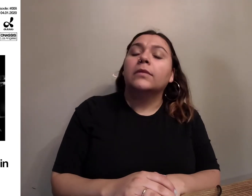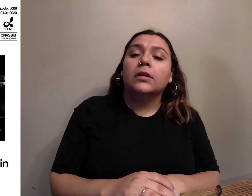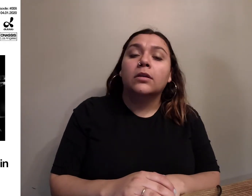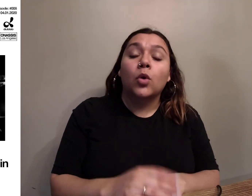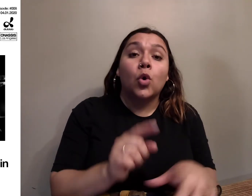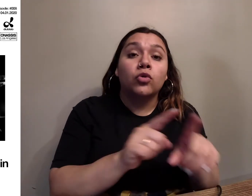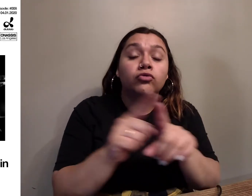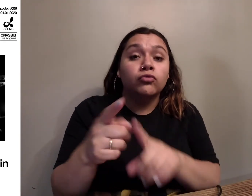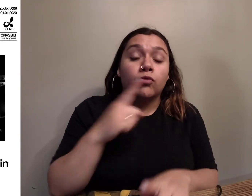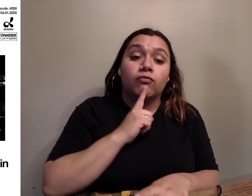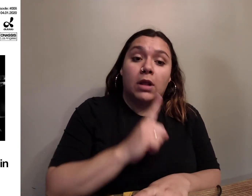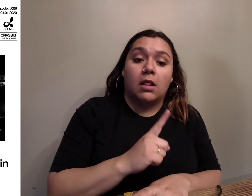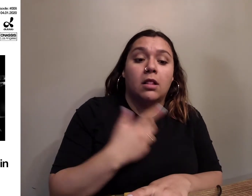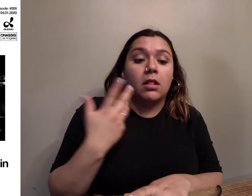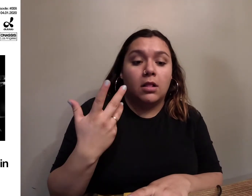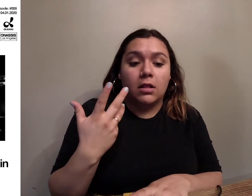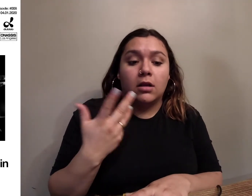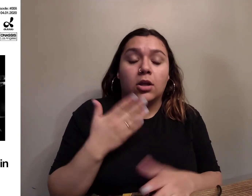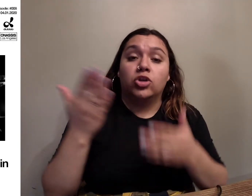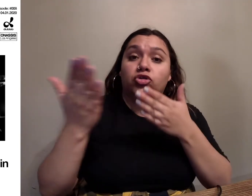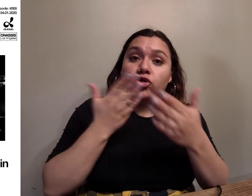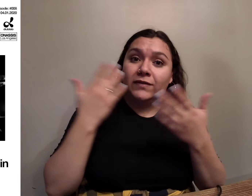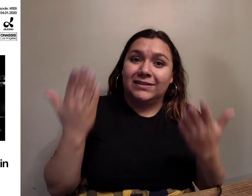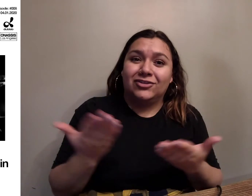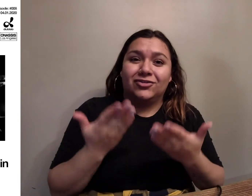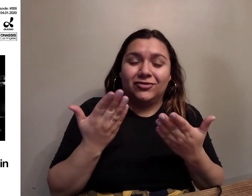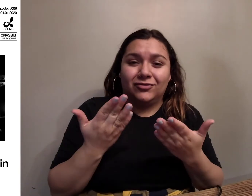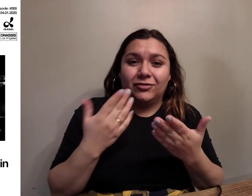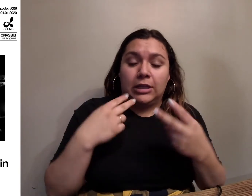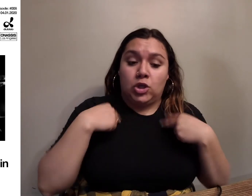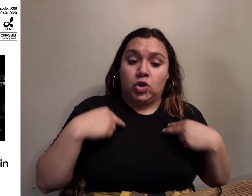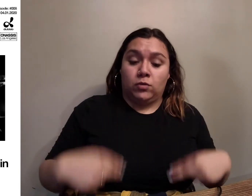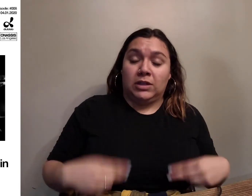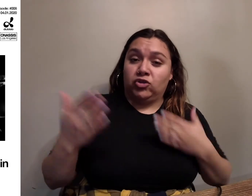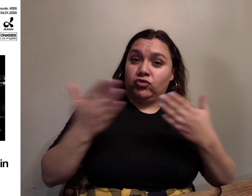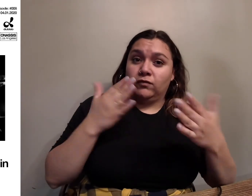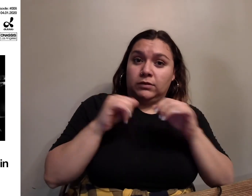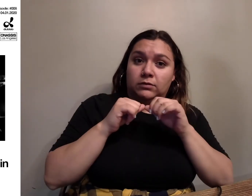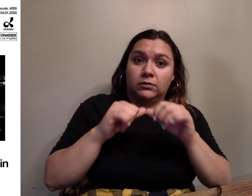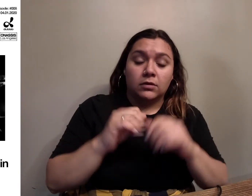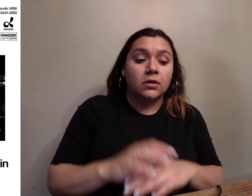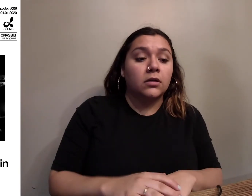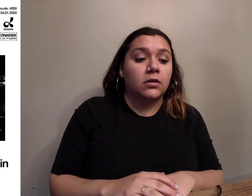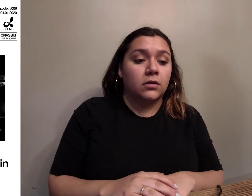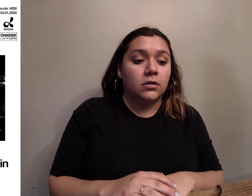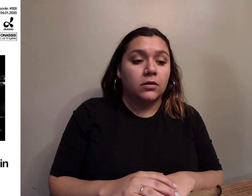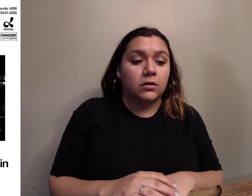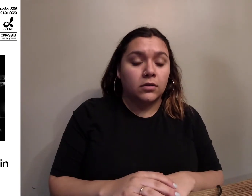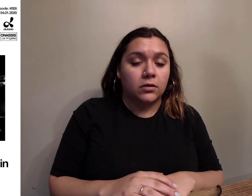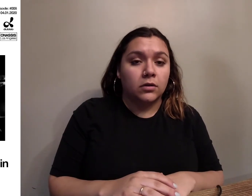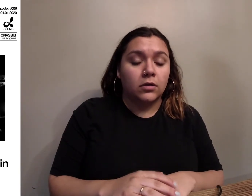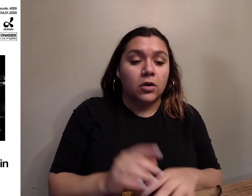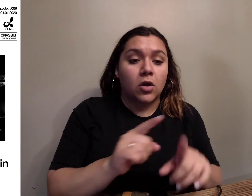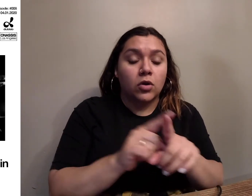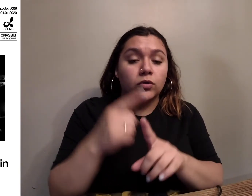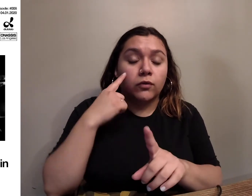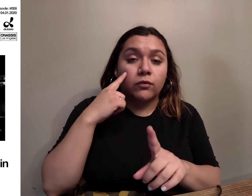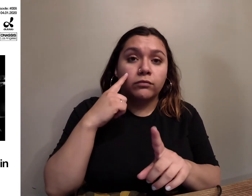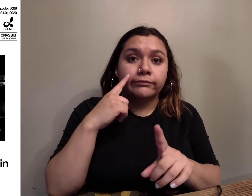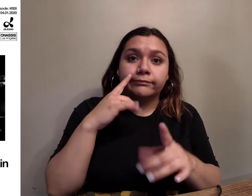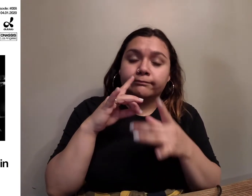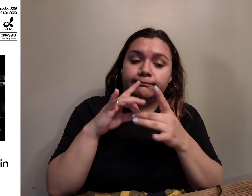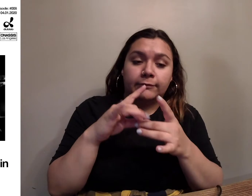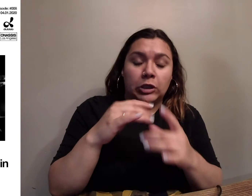the real servitude, human servitude, is servitude to the fear of